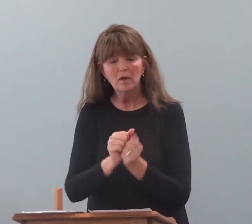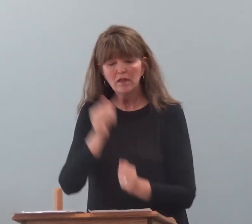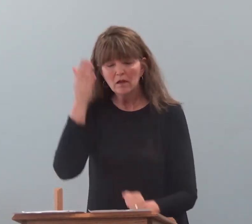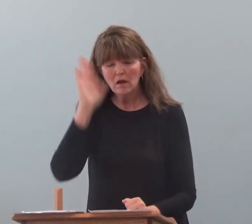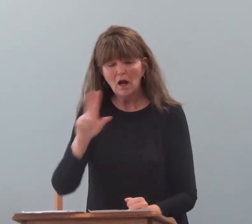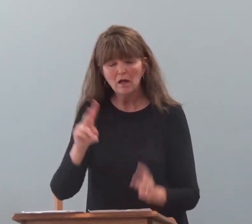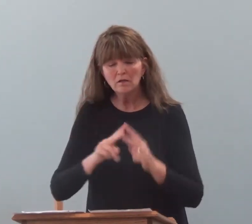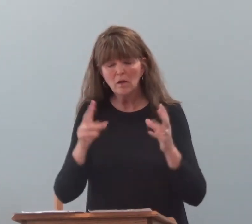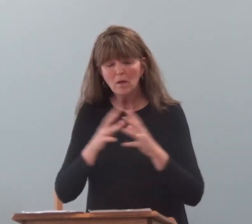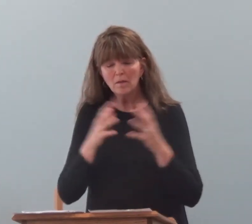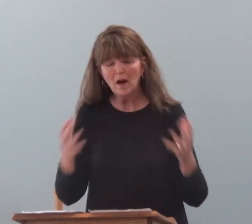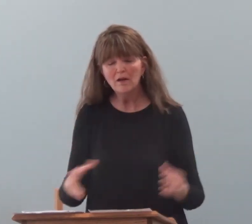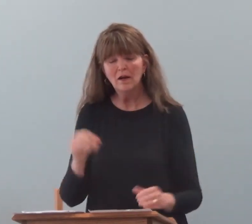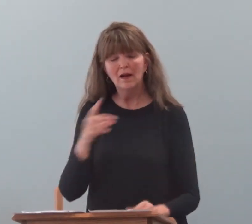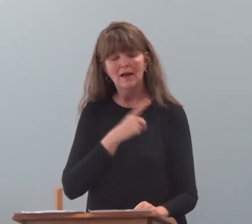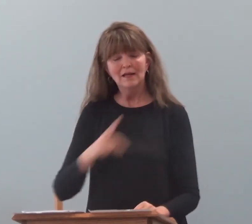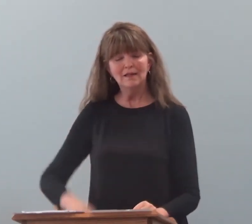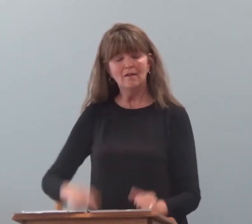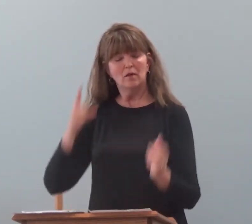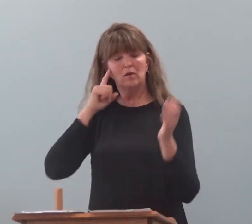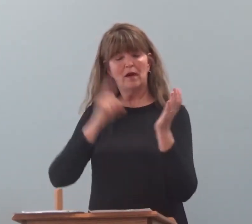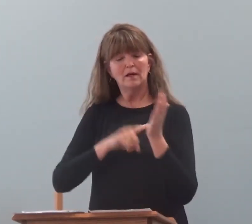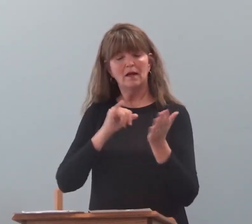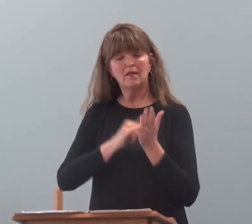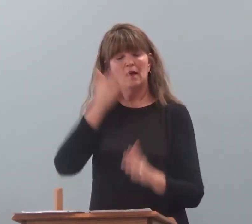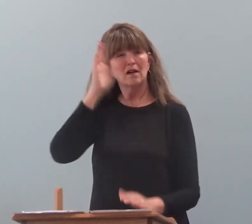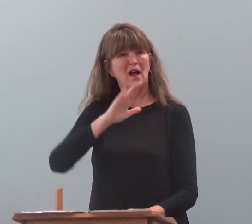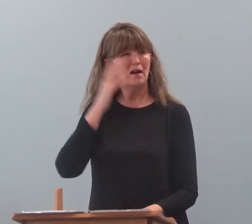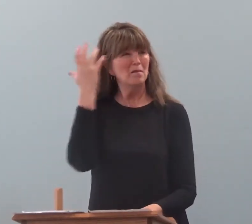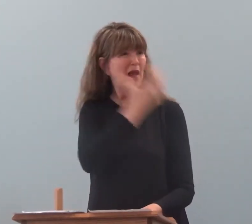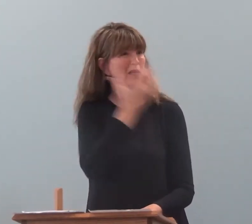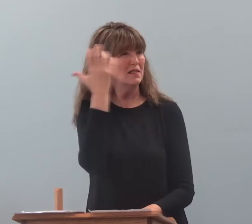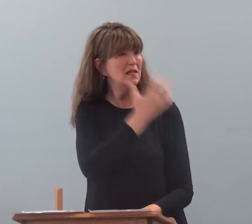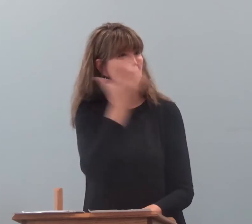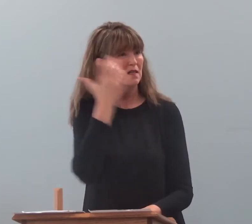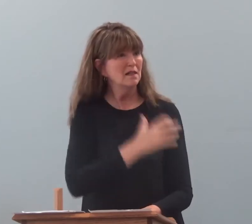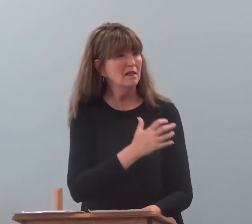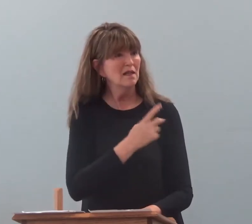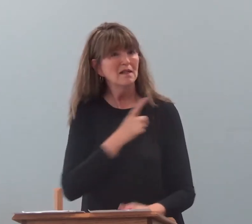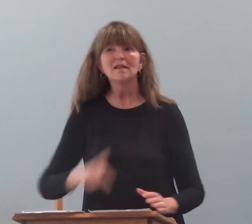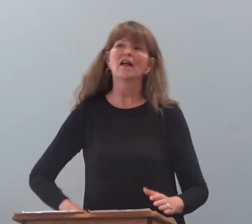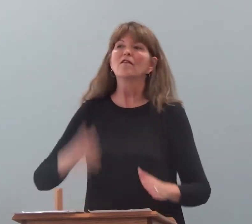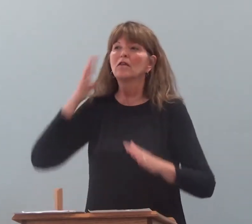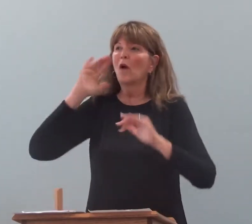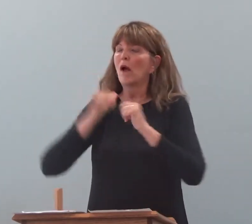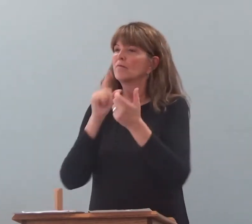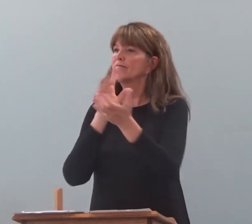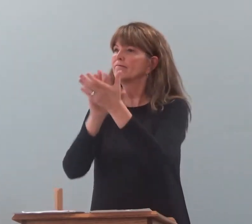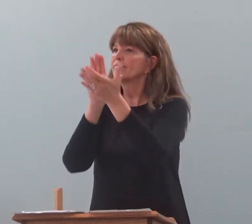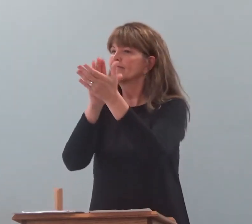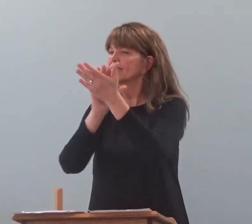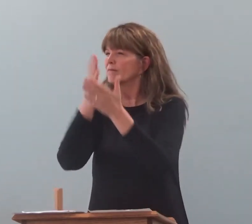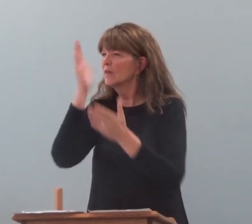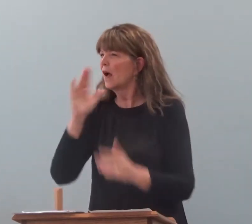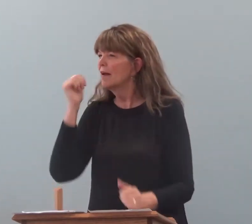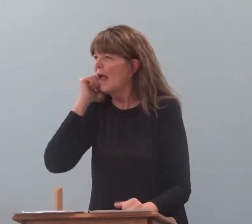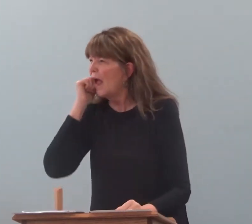You know, this is from David, and he is in awe of God. David recognizes that God is